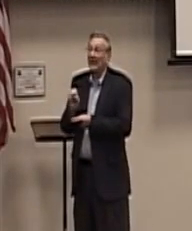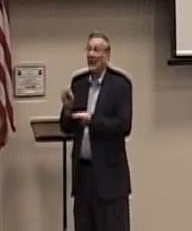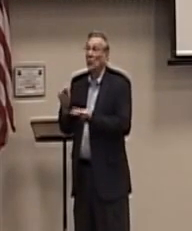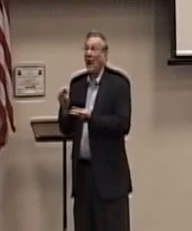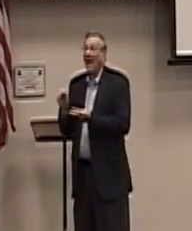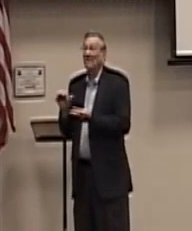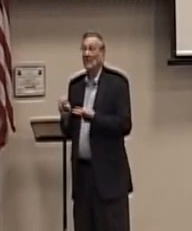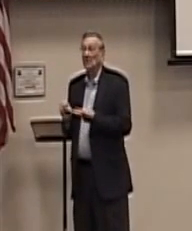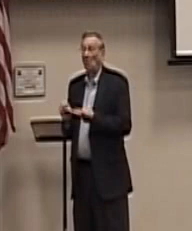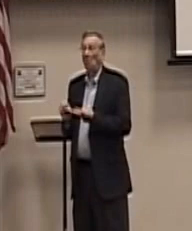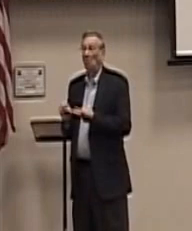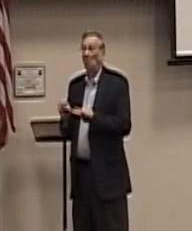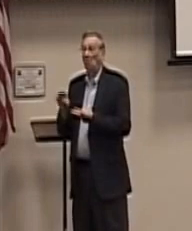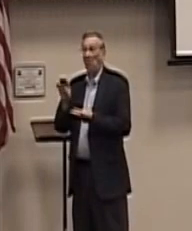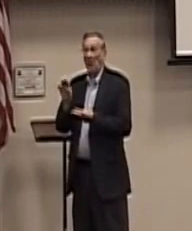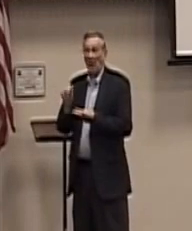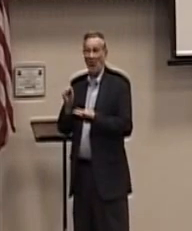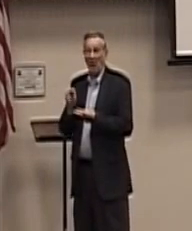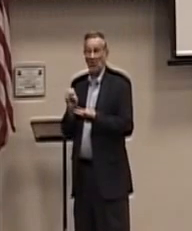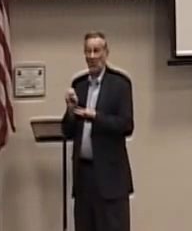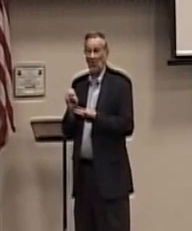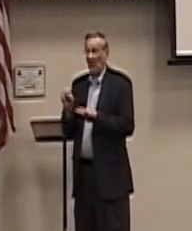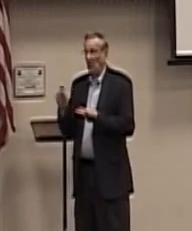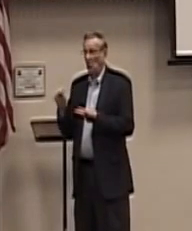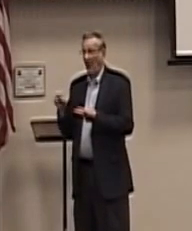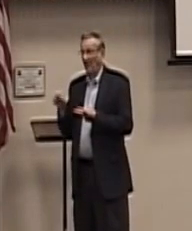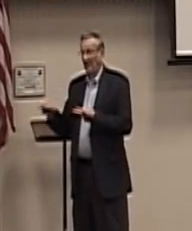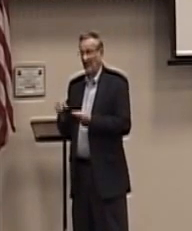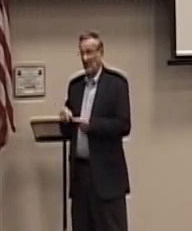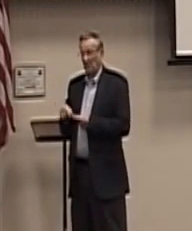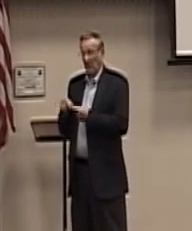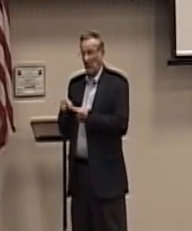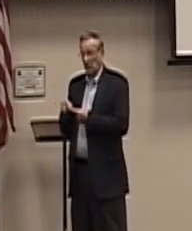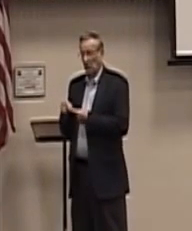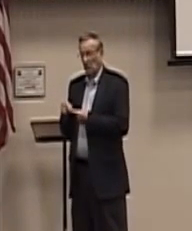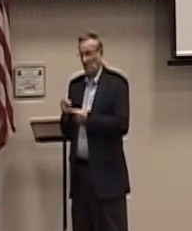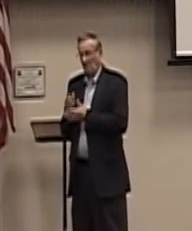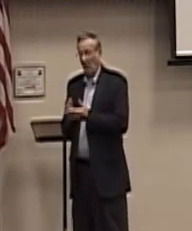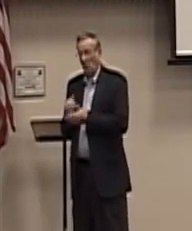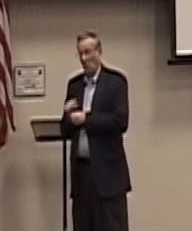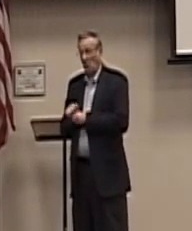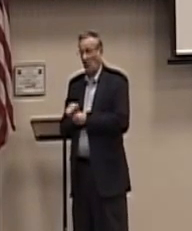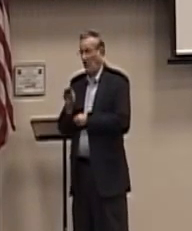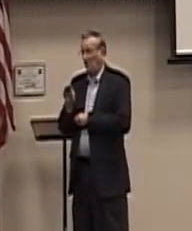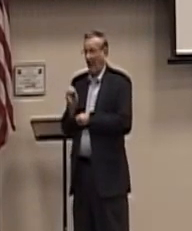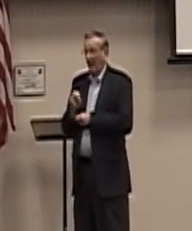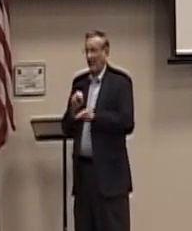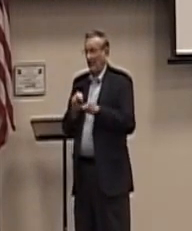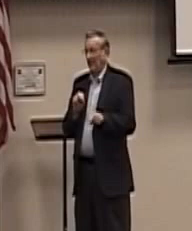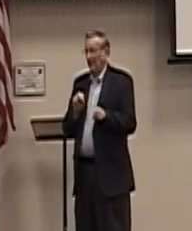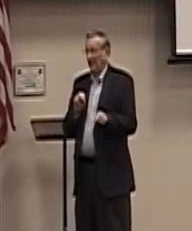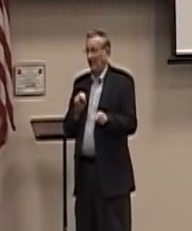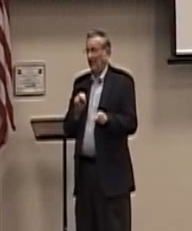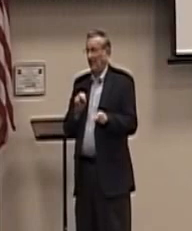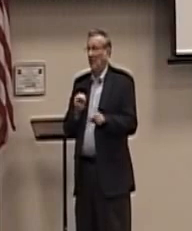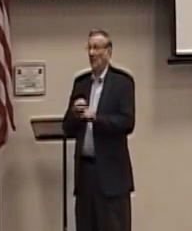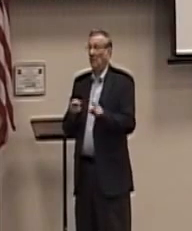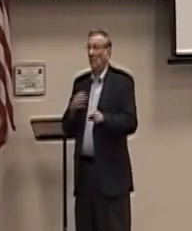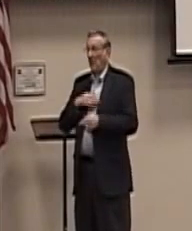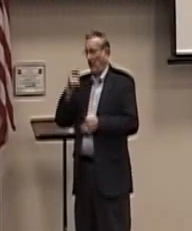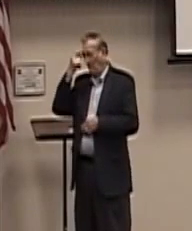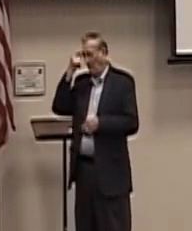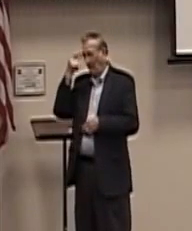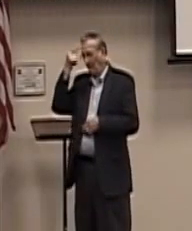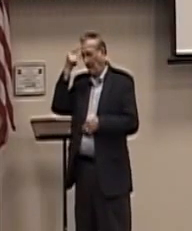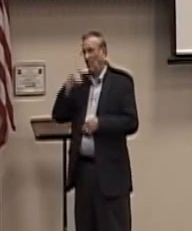Travis. And Bonnie and Travis have their special niche in the work. Bonnie especially comes to my mind as I think